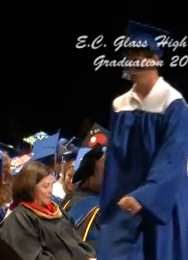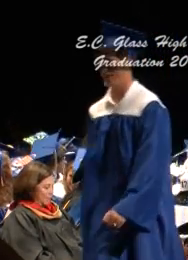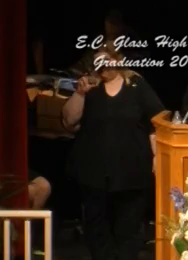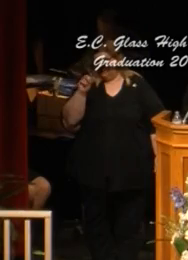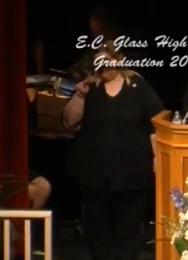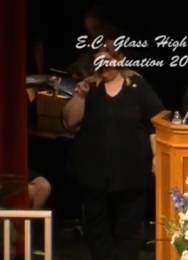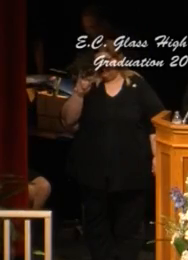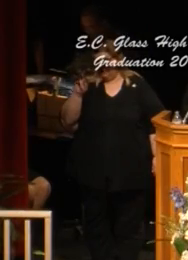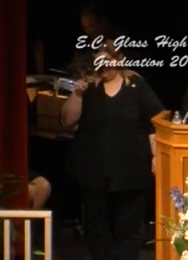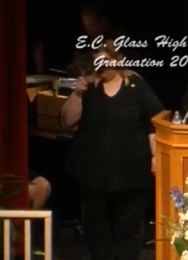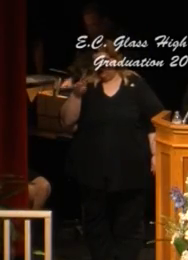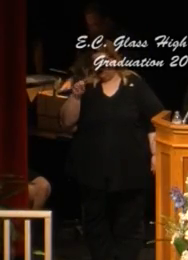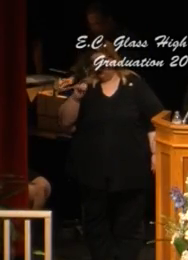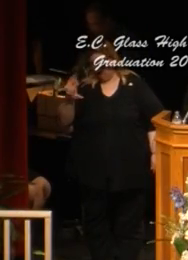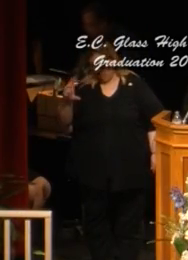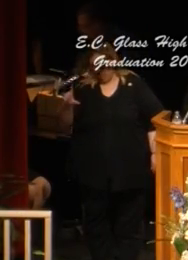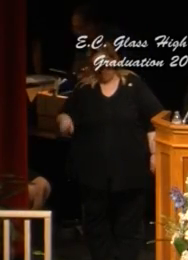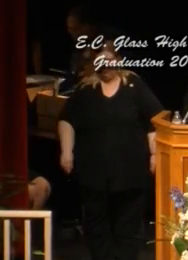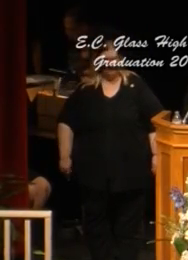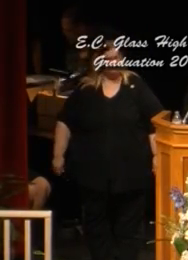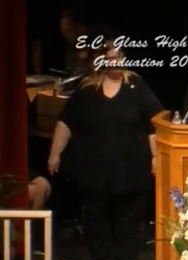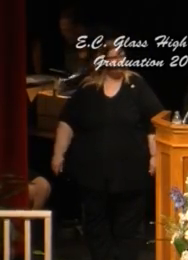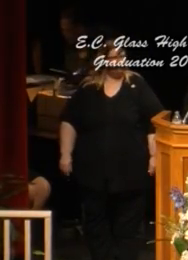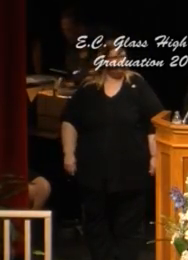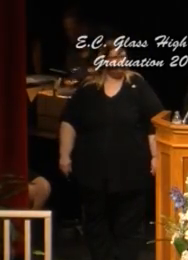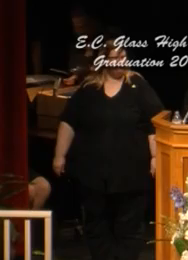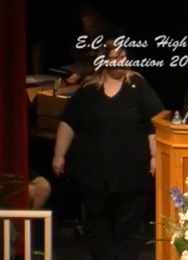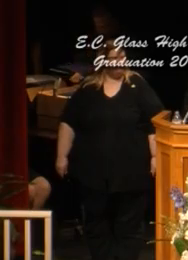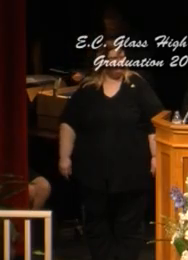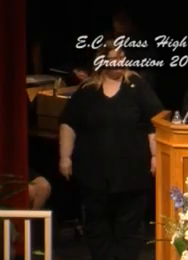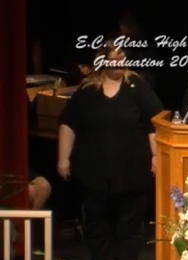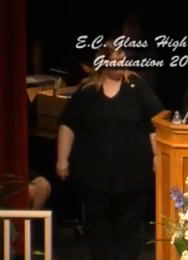Dylan Lee Ingersoll.